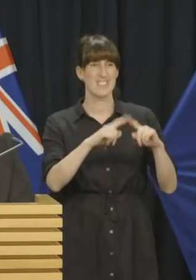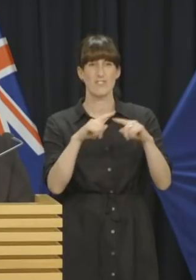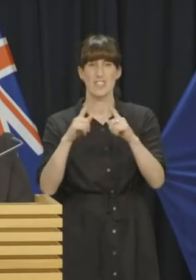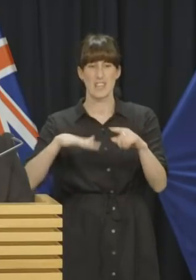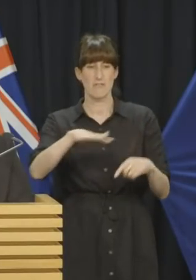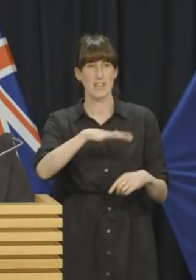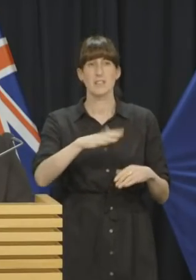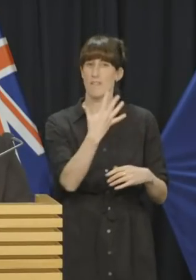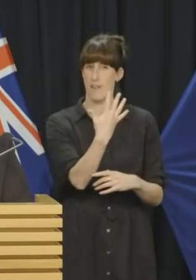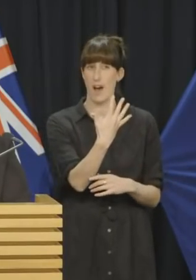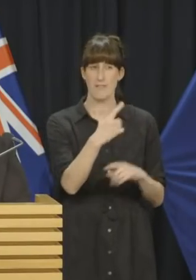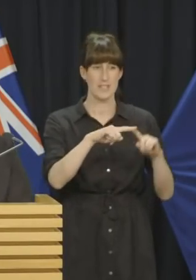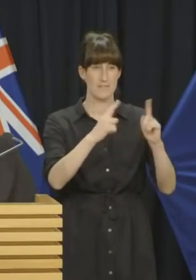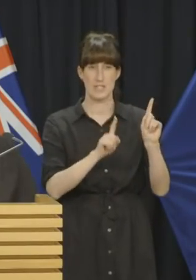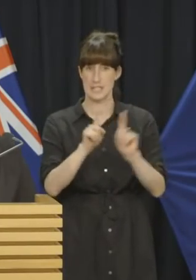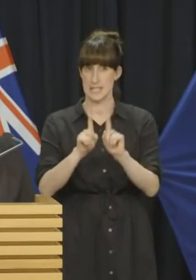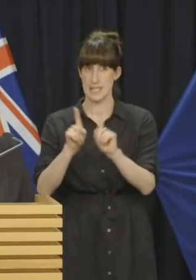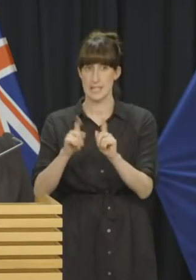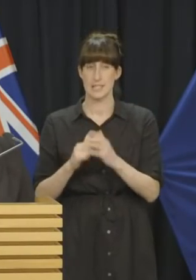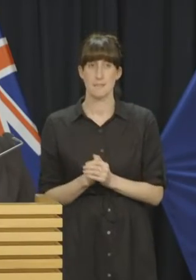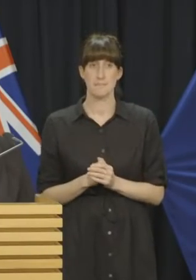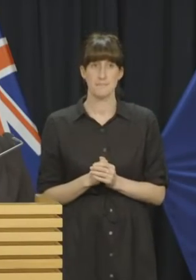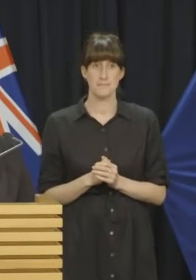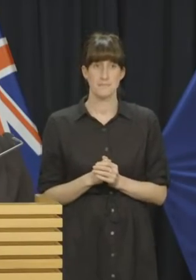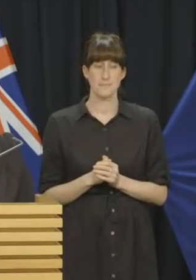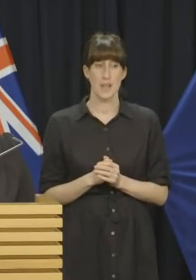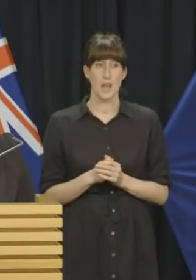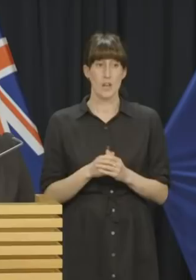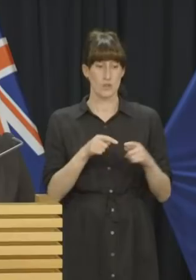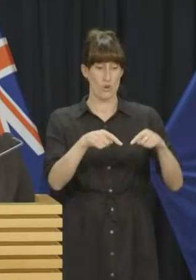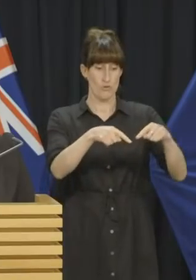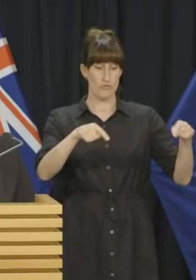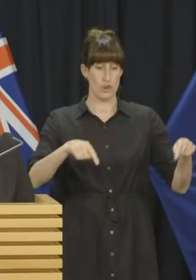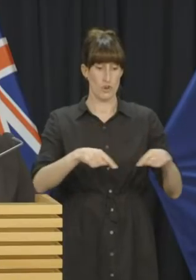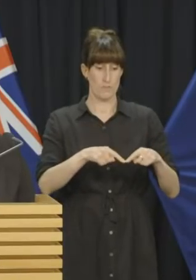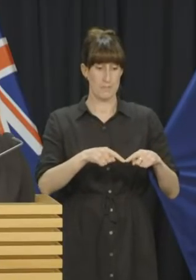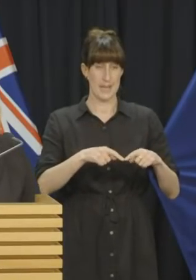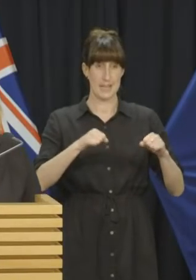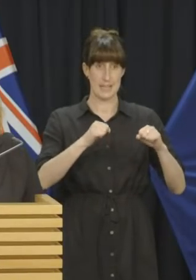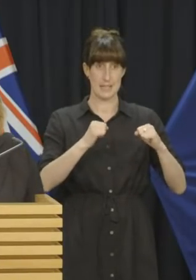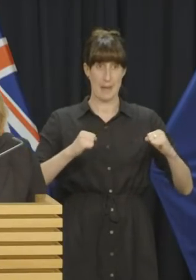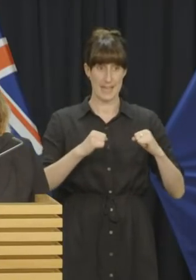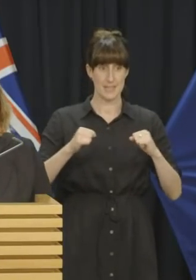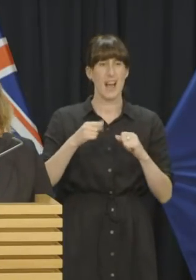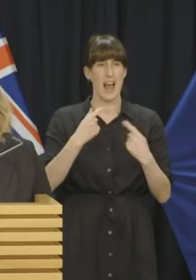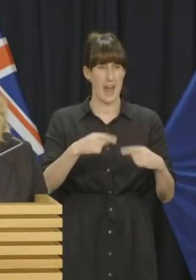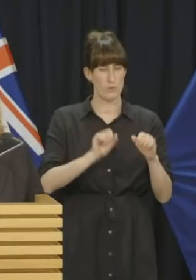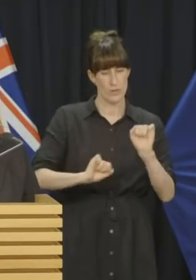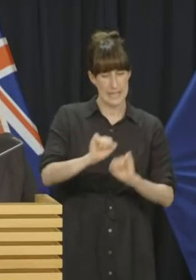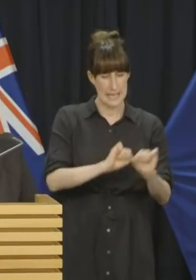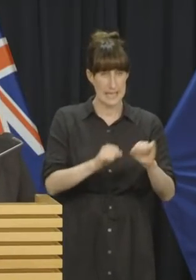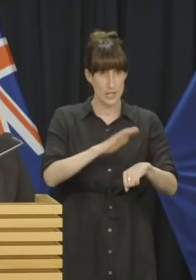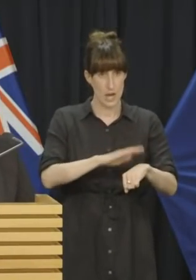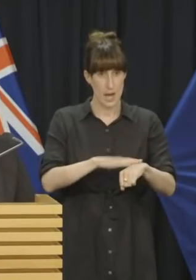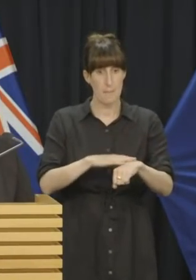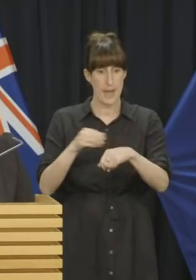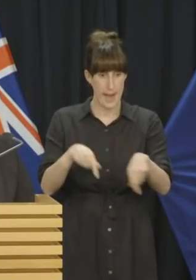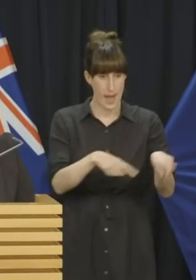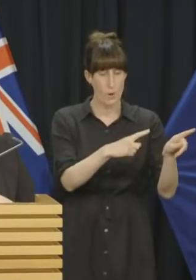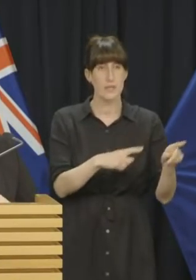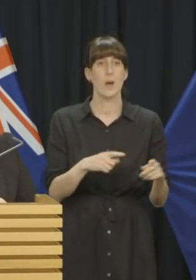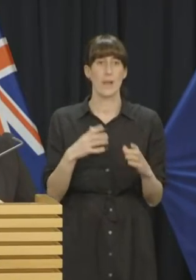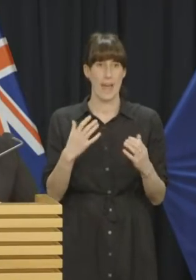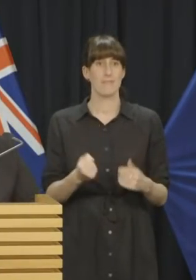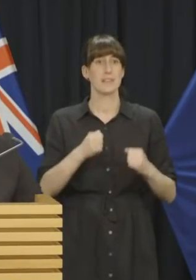regions. Allowing for room turnaround and contingency, we have space for 6,100 people. In regards